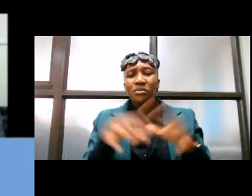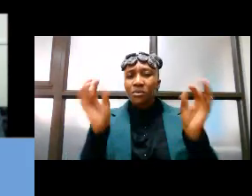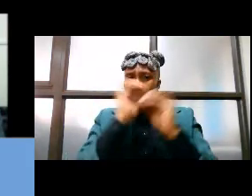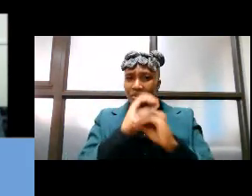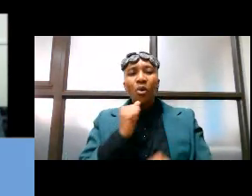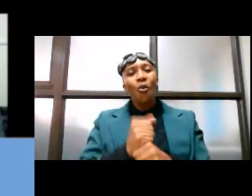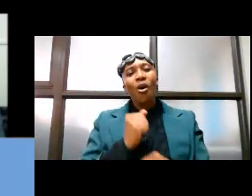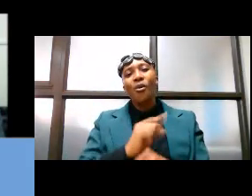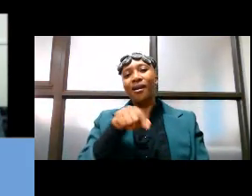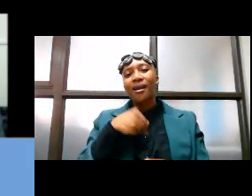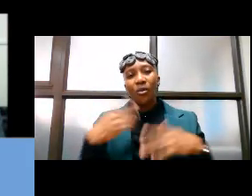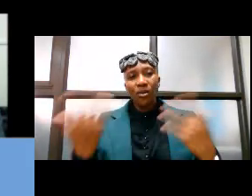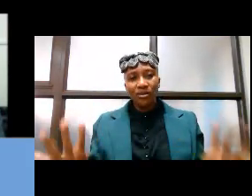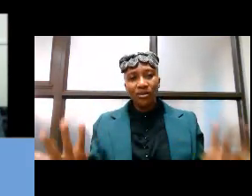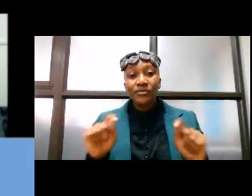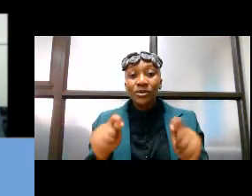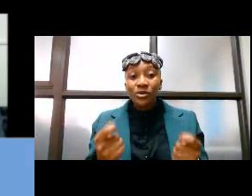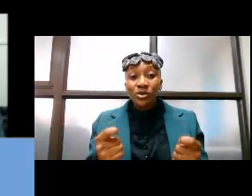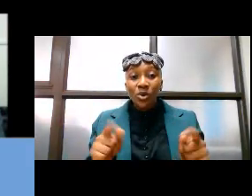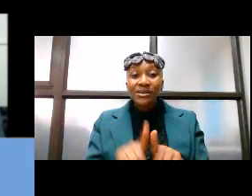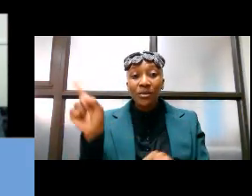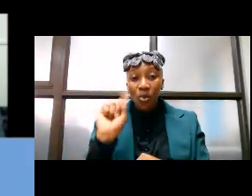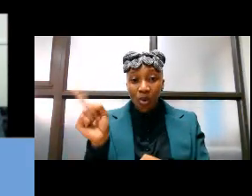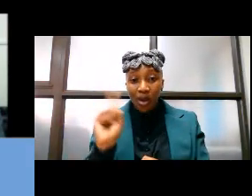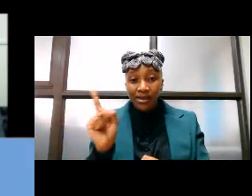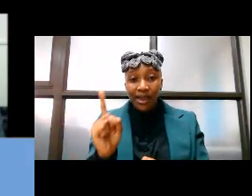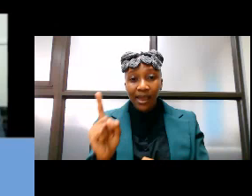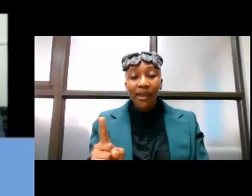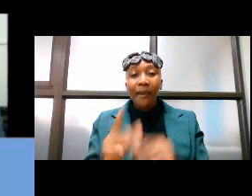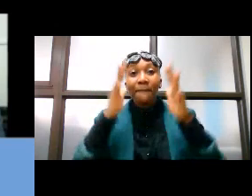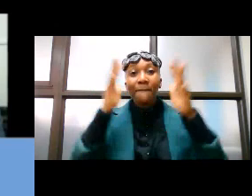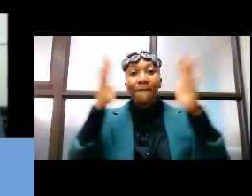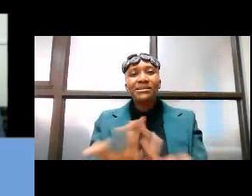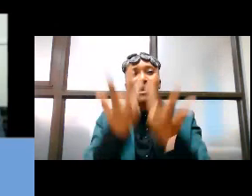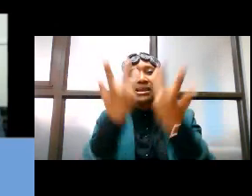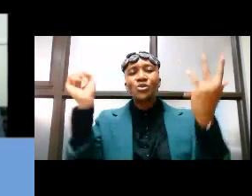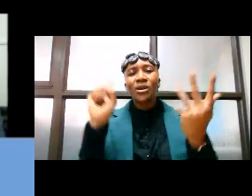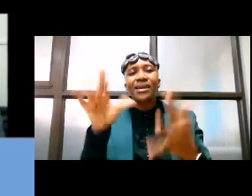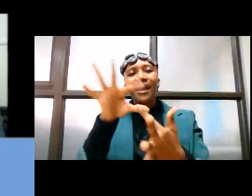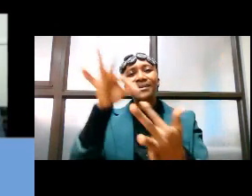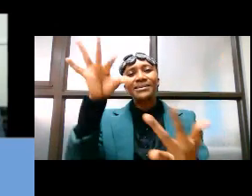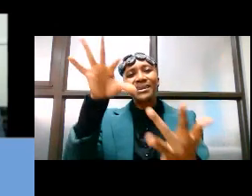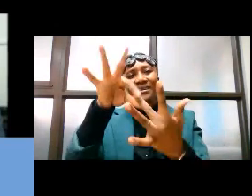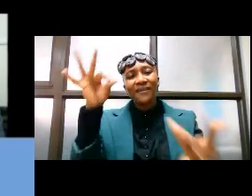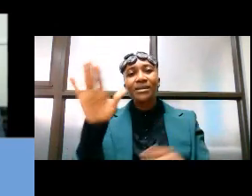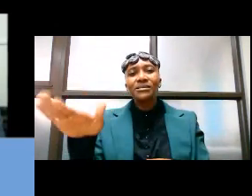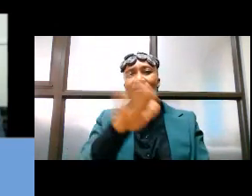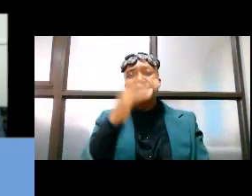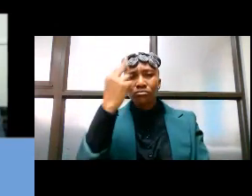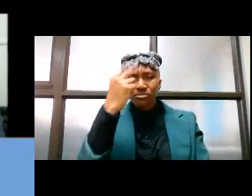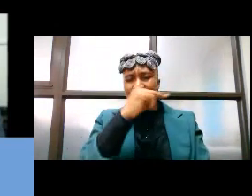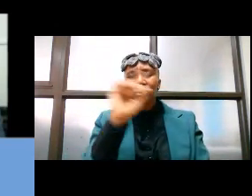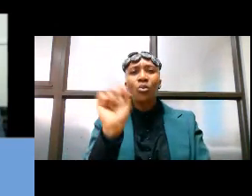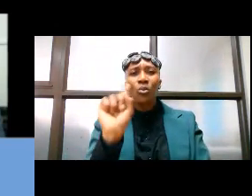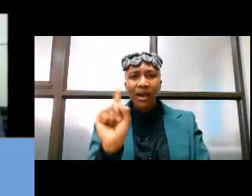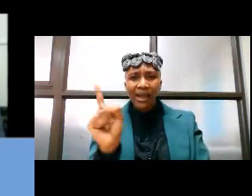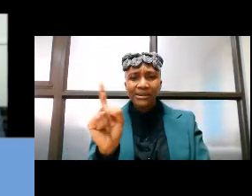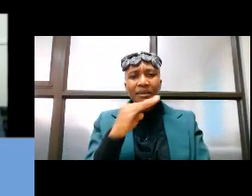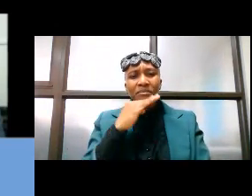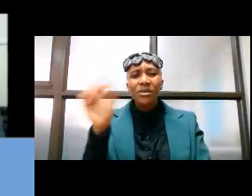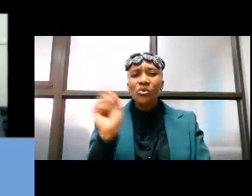One of the main challenges is to identify children with visual impairment. There's a very simplistic